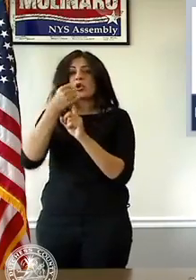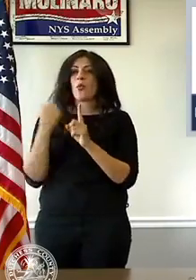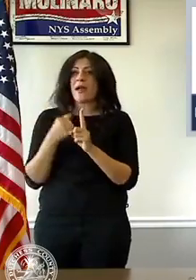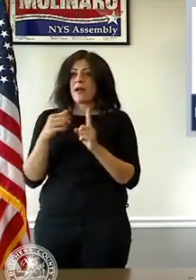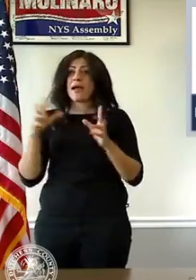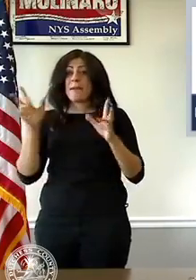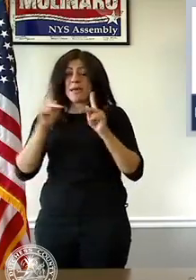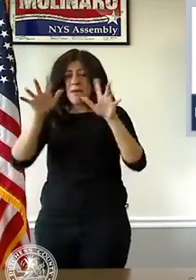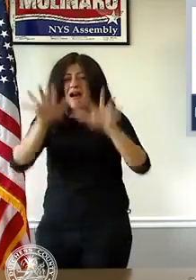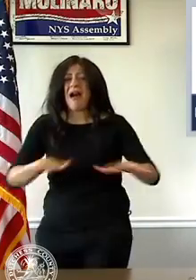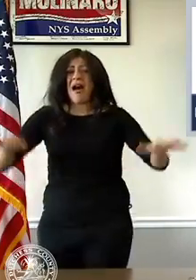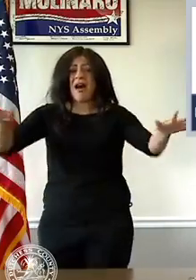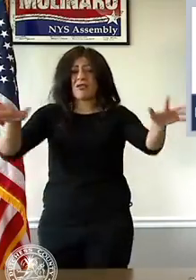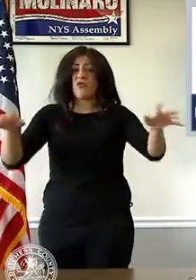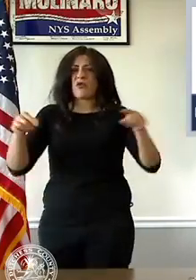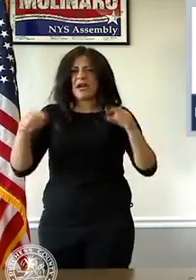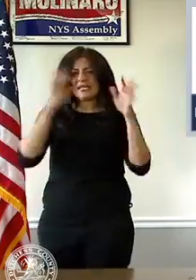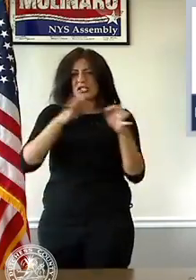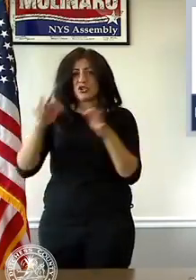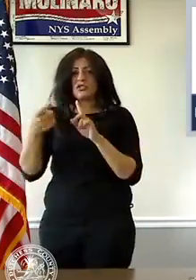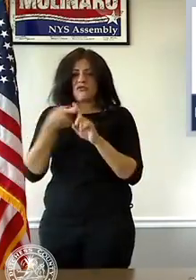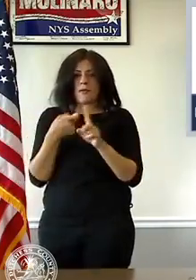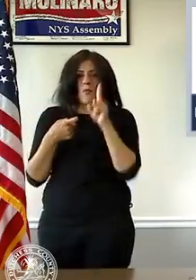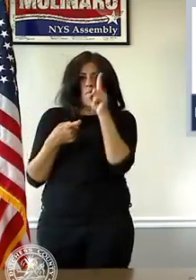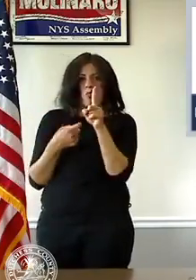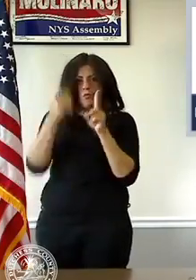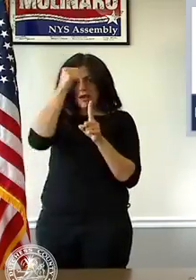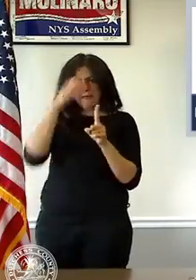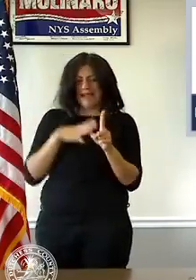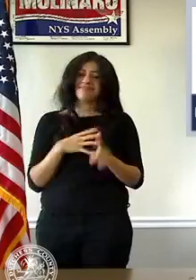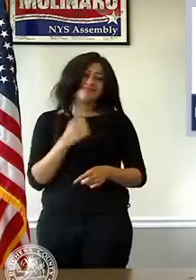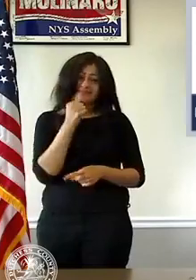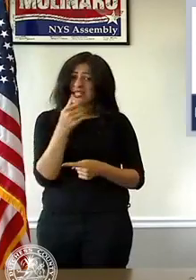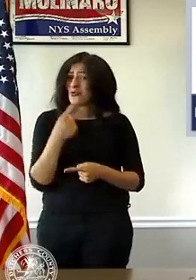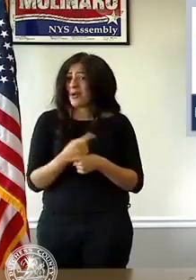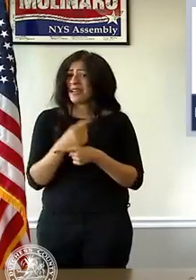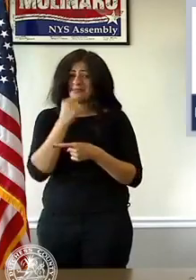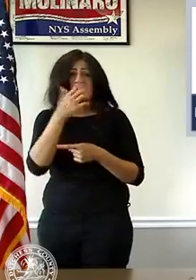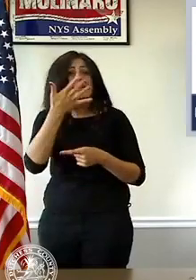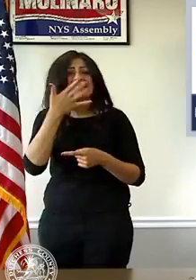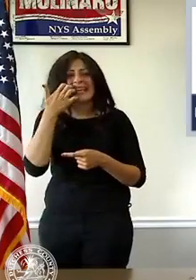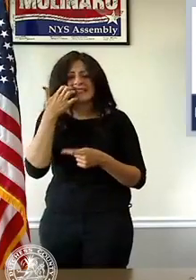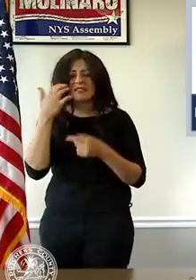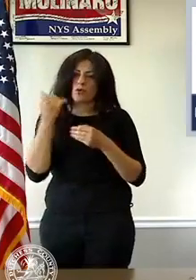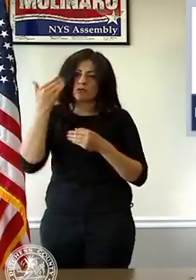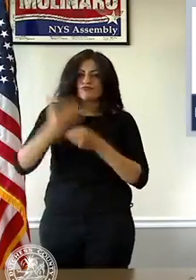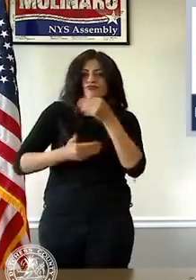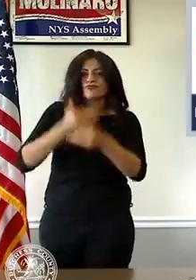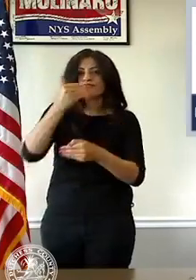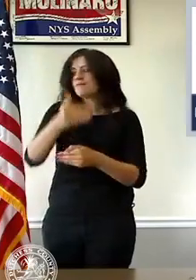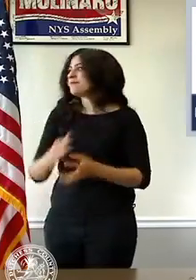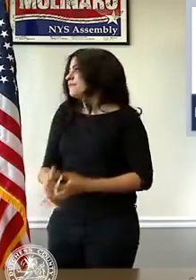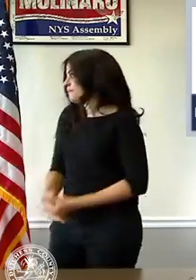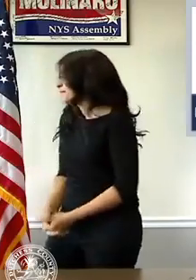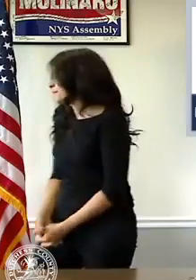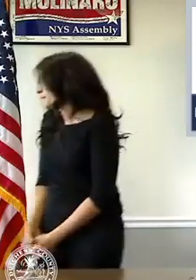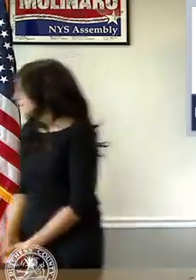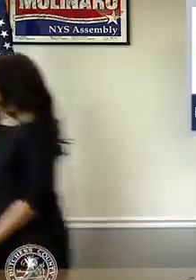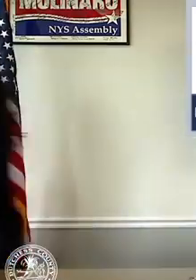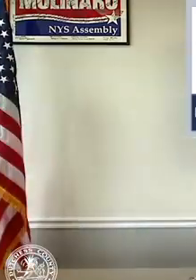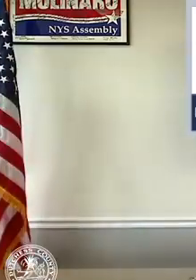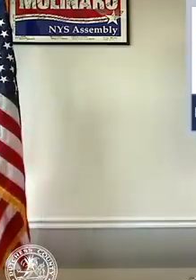person making decisions, and it's not healthy, and it's not right as we move forward. Nicholas, why just defy the governor's